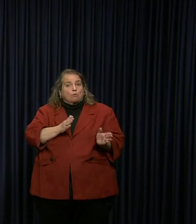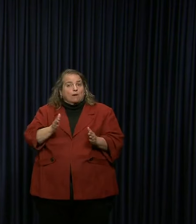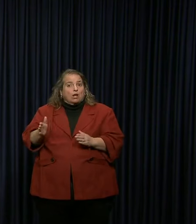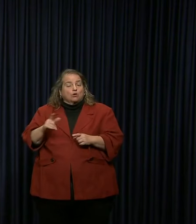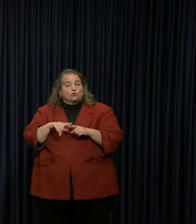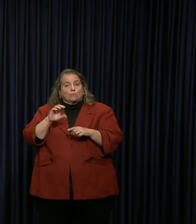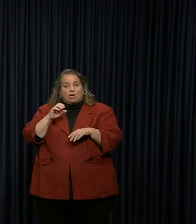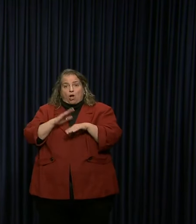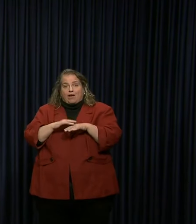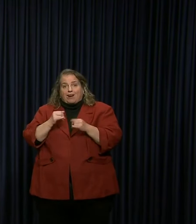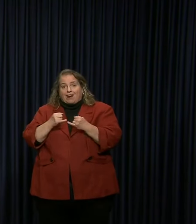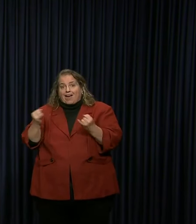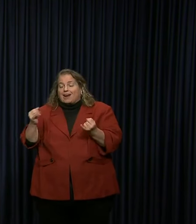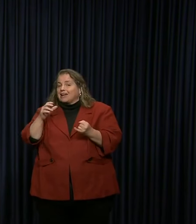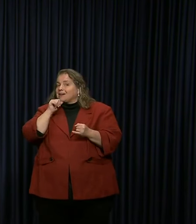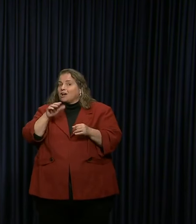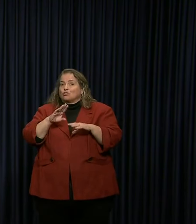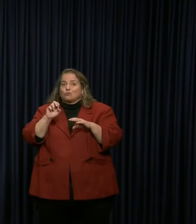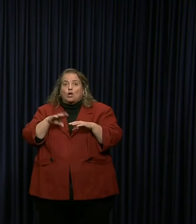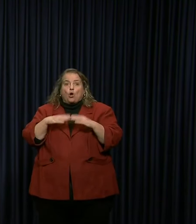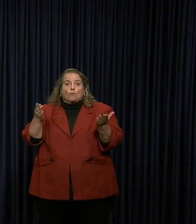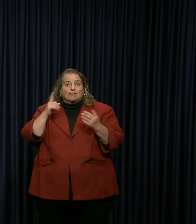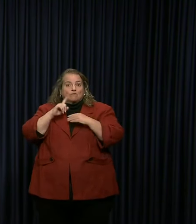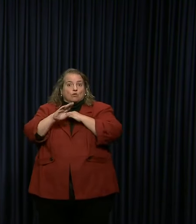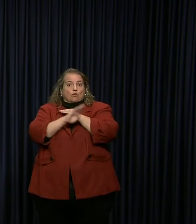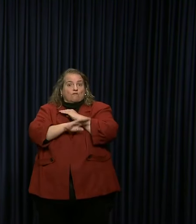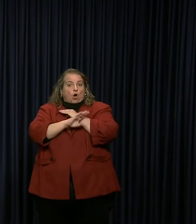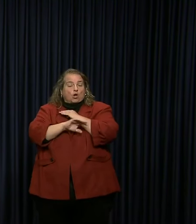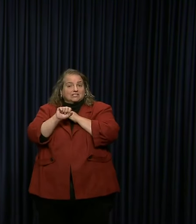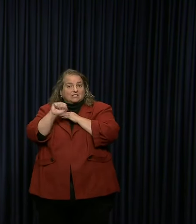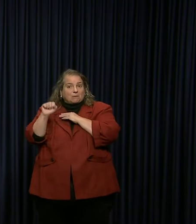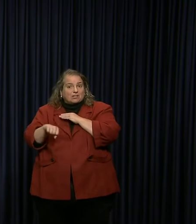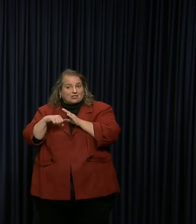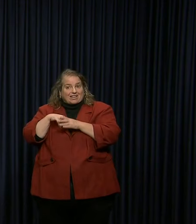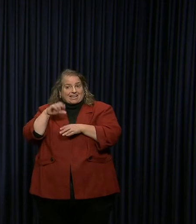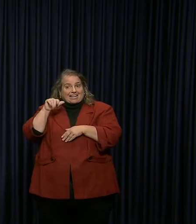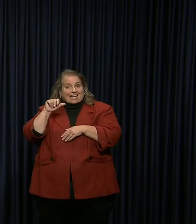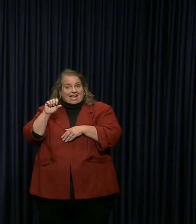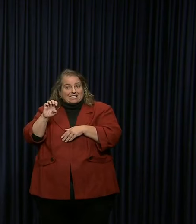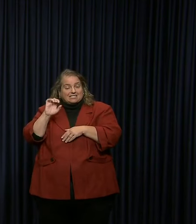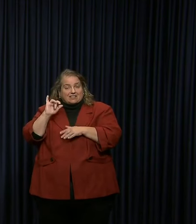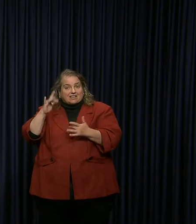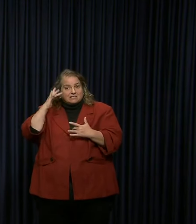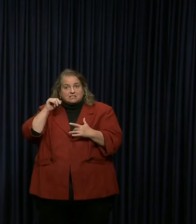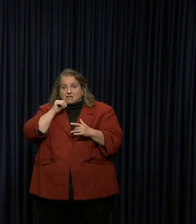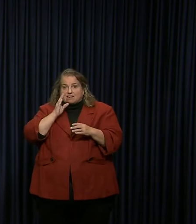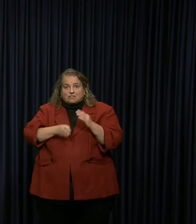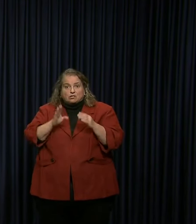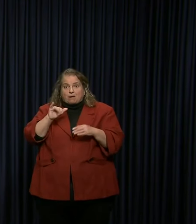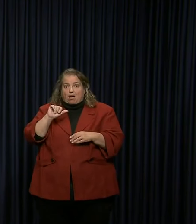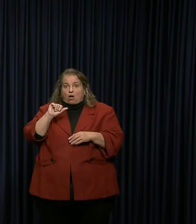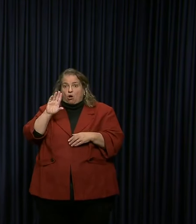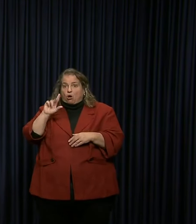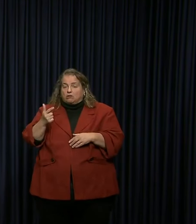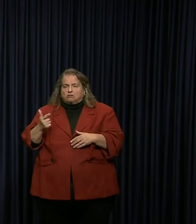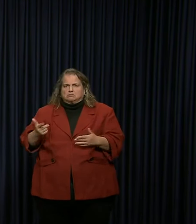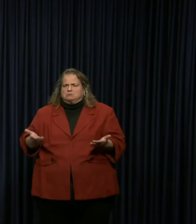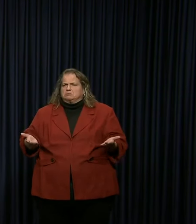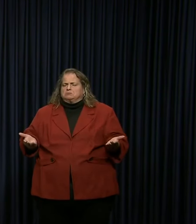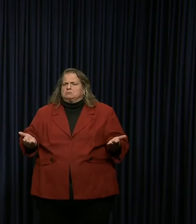be online and possibly not reopen for the fall semester in case the pandemic is not over by August? That is not